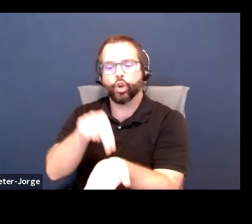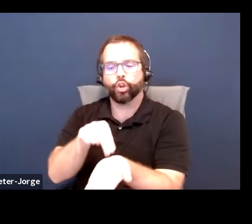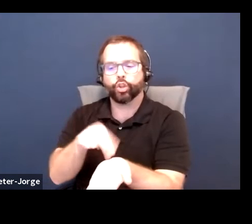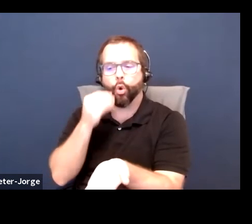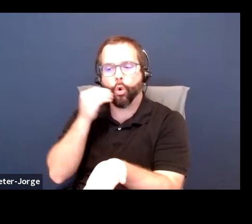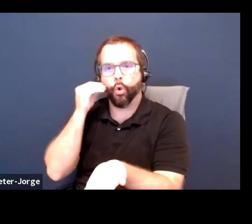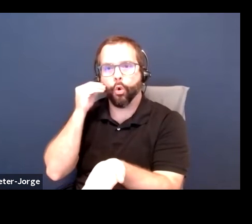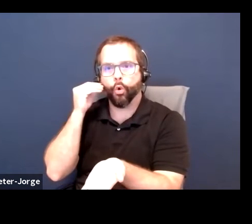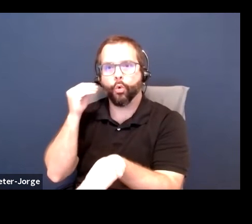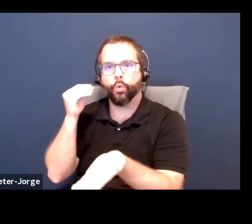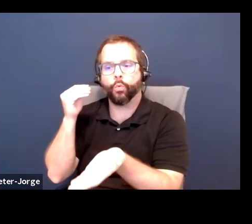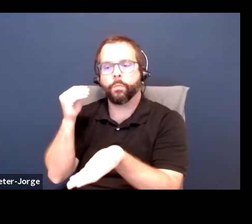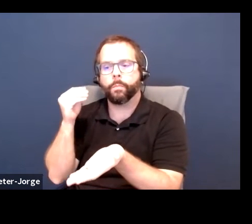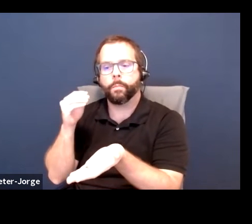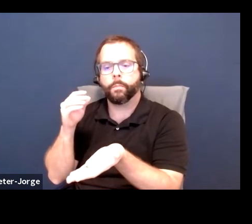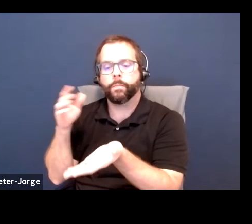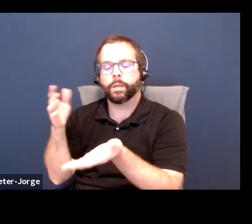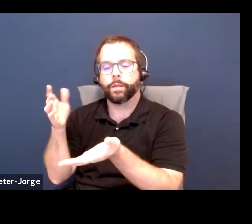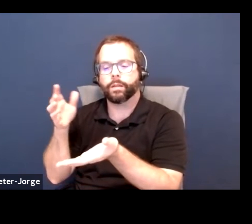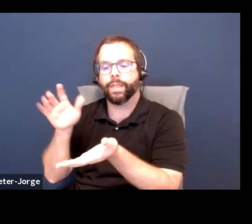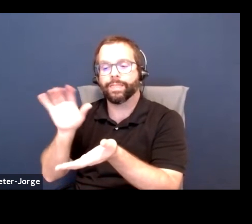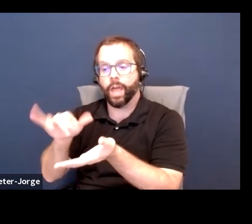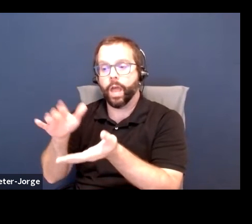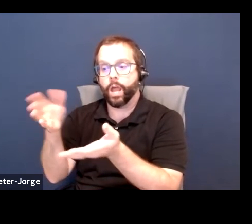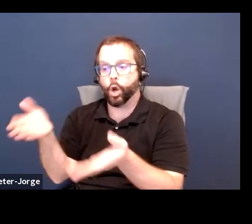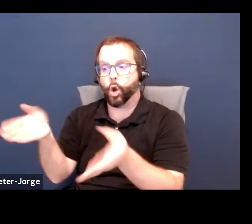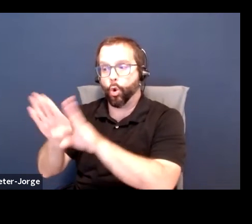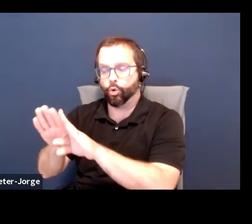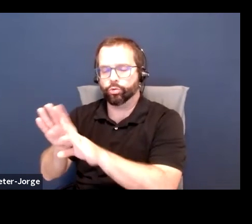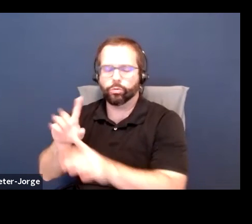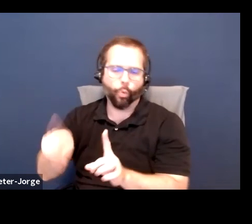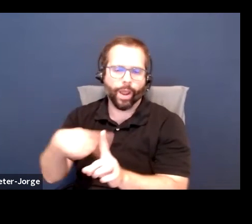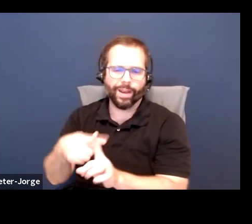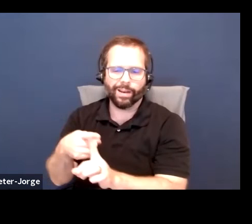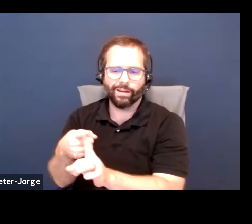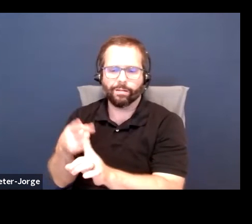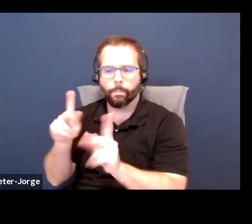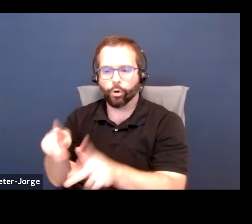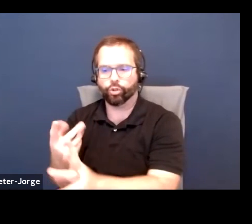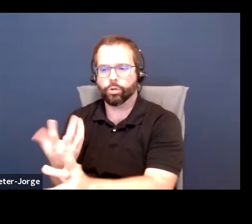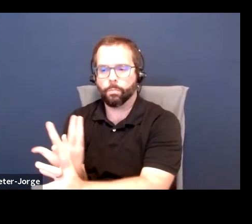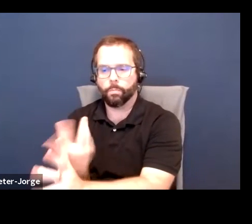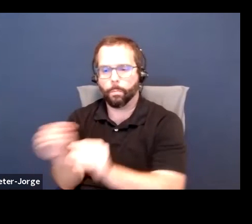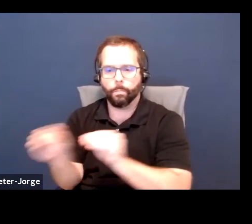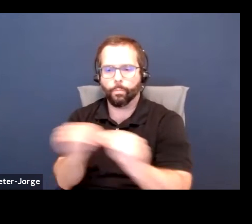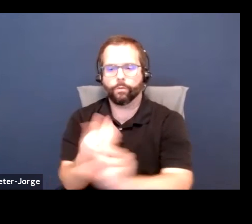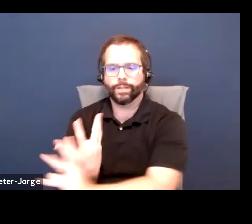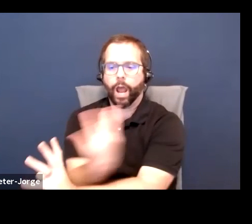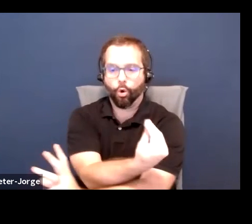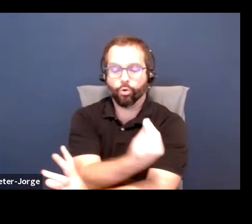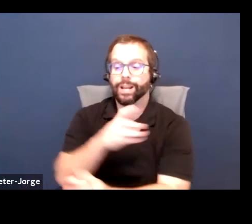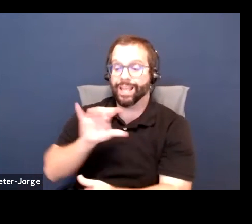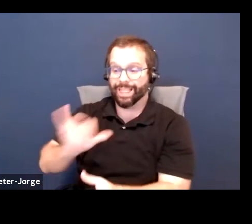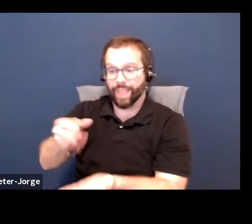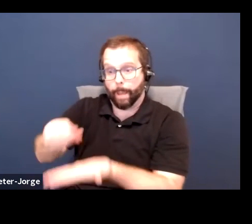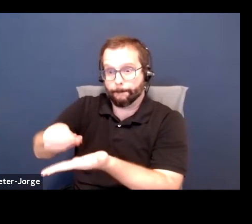after a person moves out. And then that full amount of money would follow that person into the community so that we would have